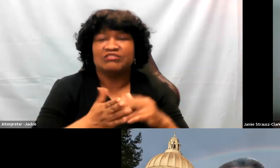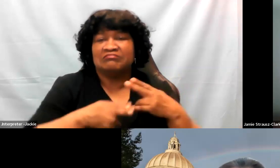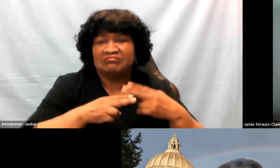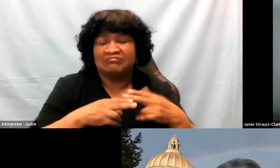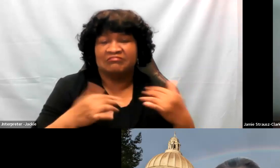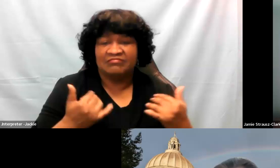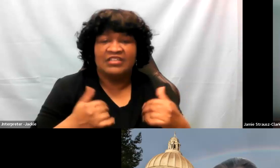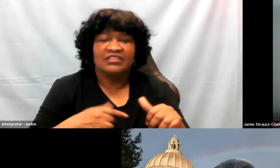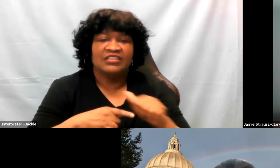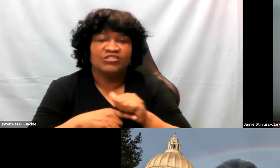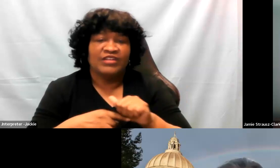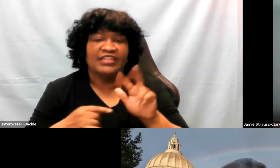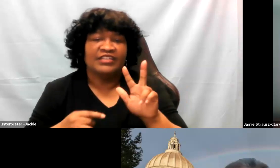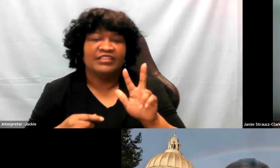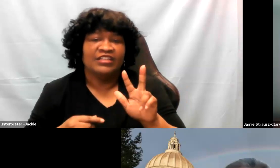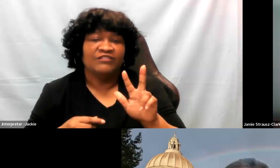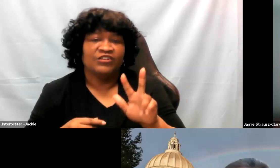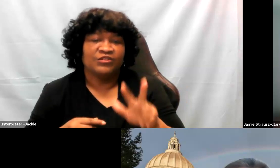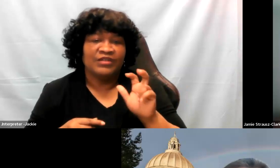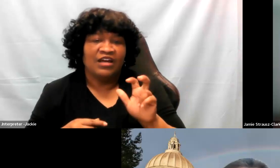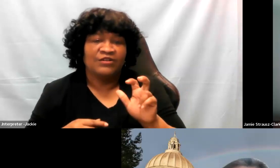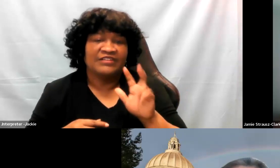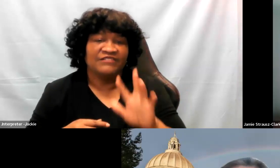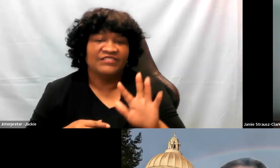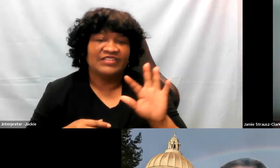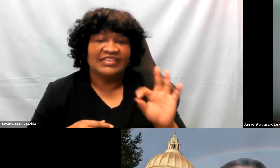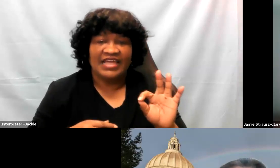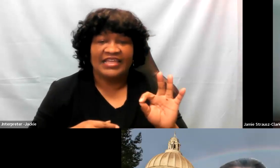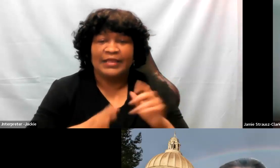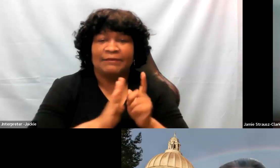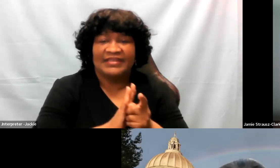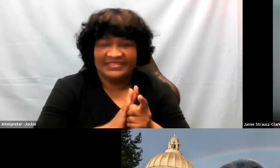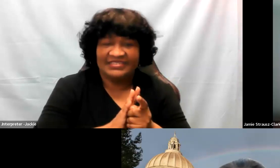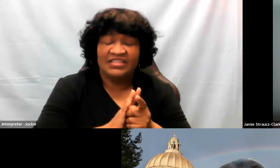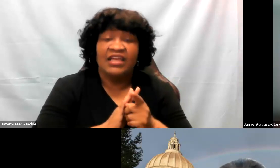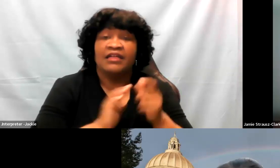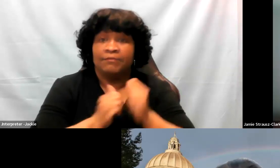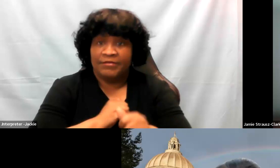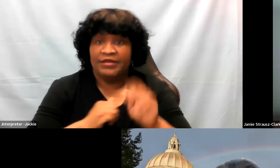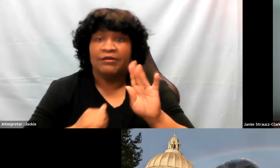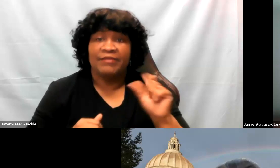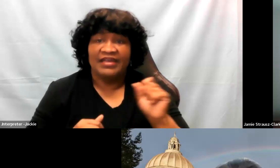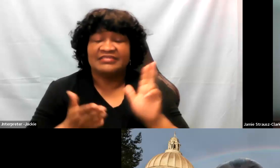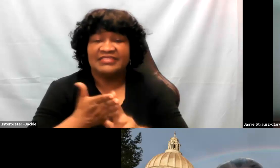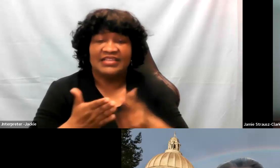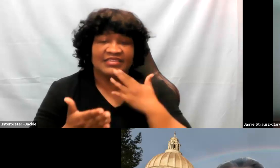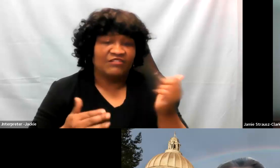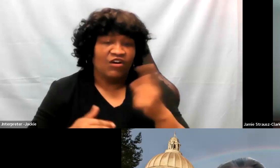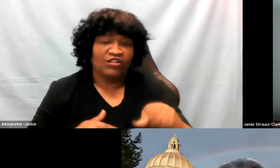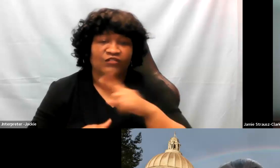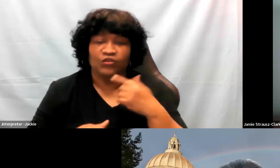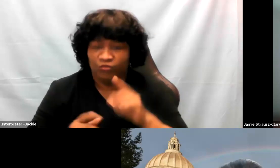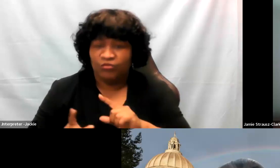the 23-hour and 59 minutes crisis relief centers. That bill has passed. It was signed. Thank you to everyone who went for